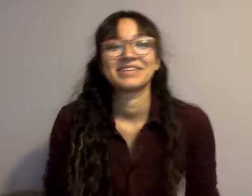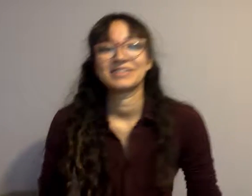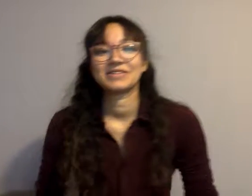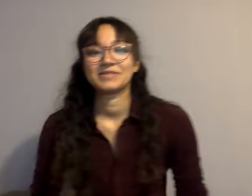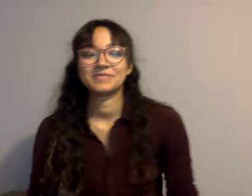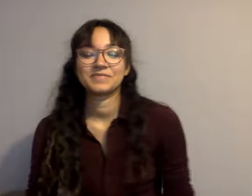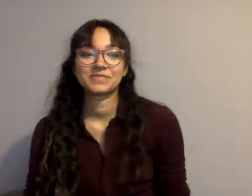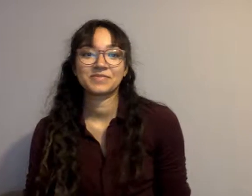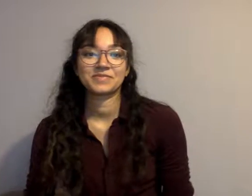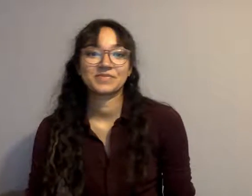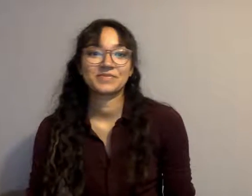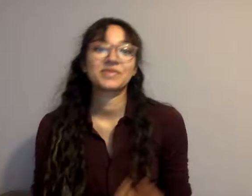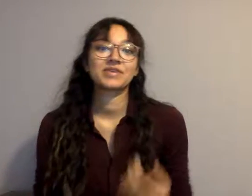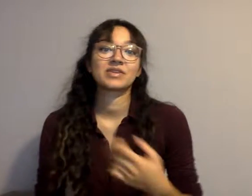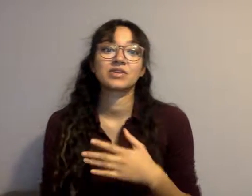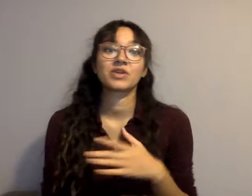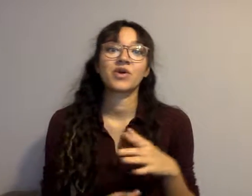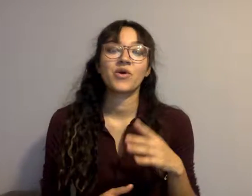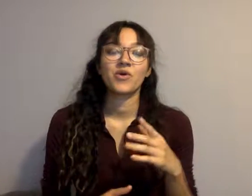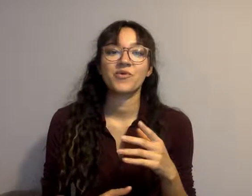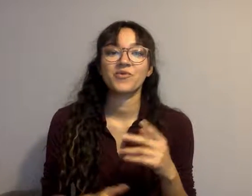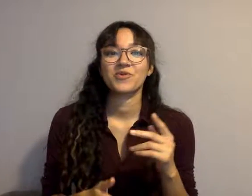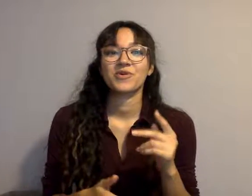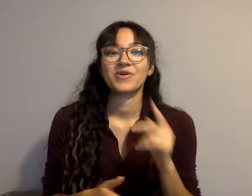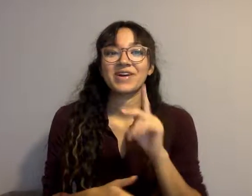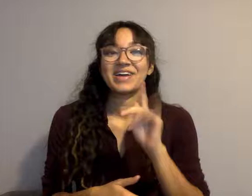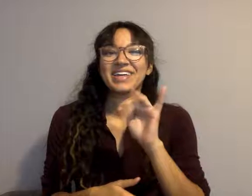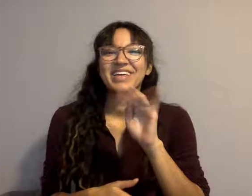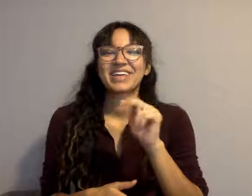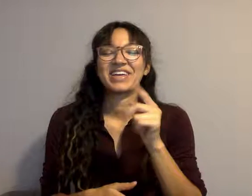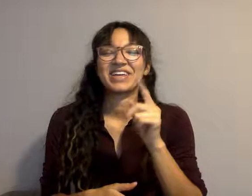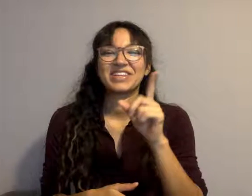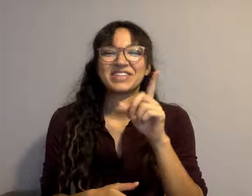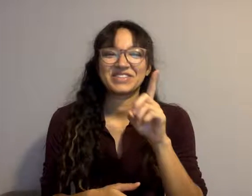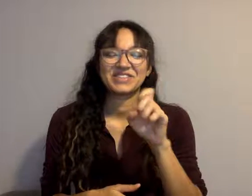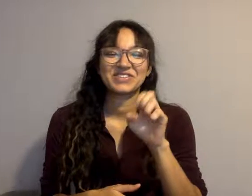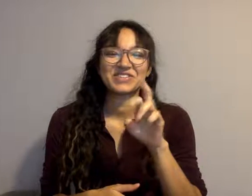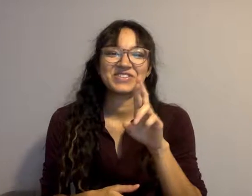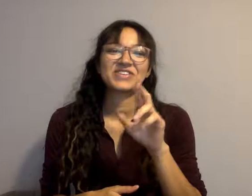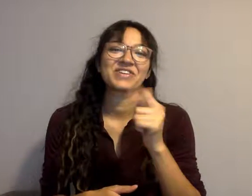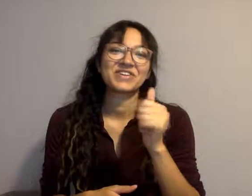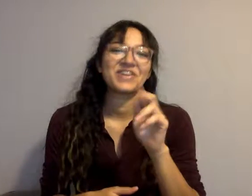the first day of kindergarten, I was walking like a champ who had been punched one too many times.